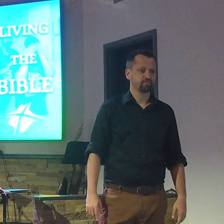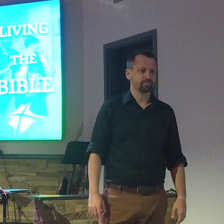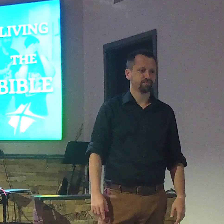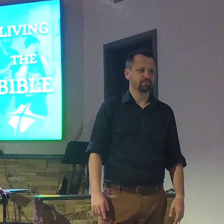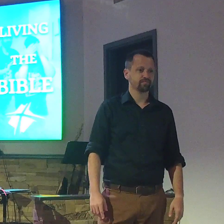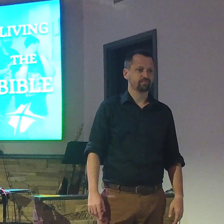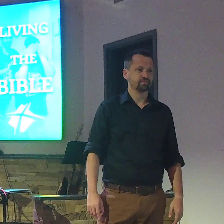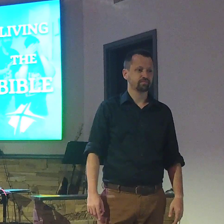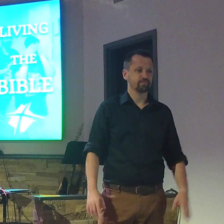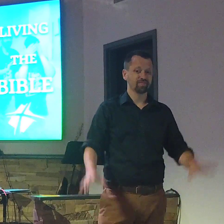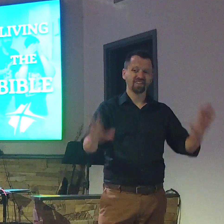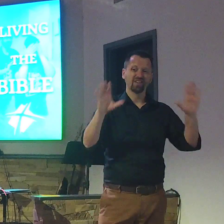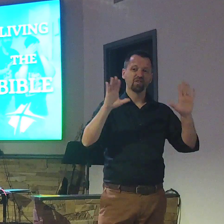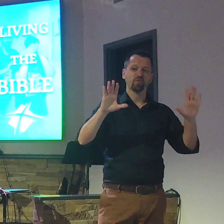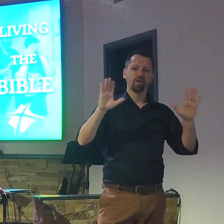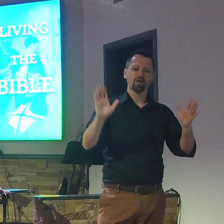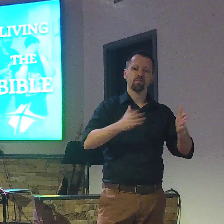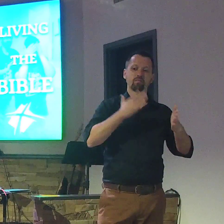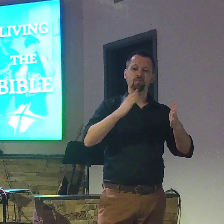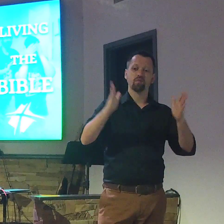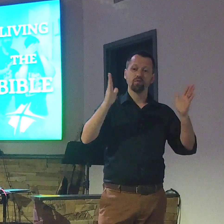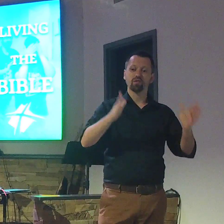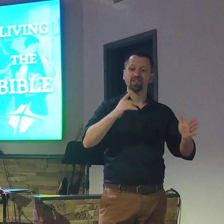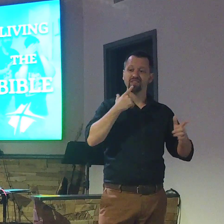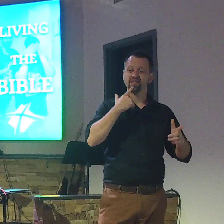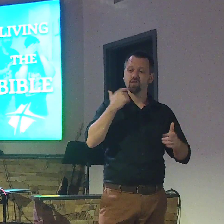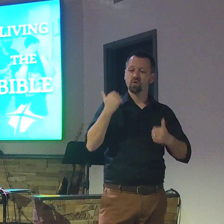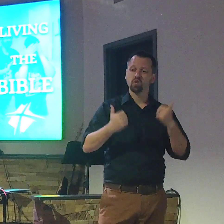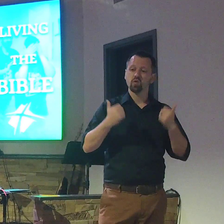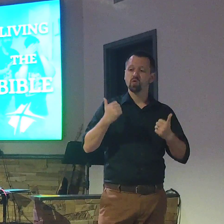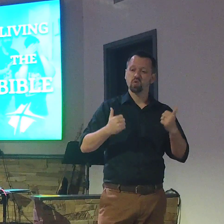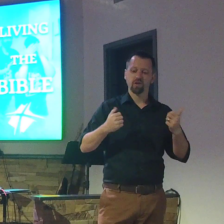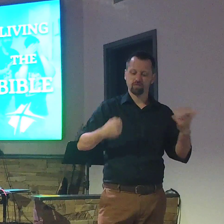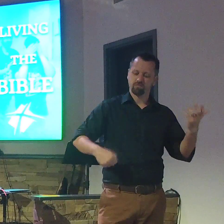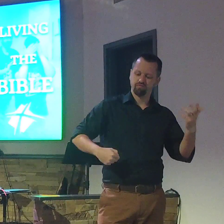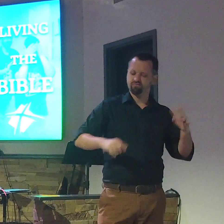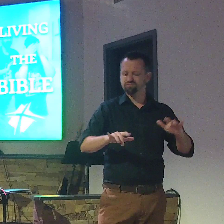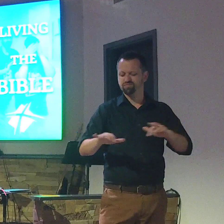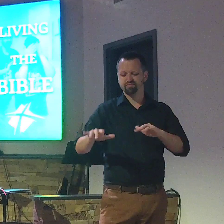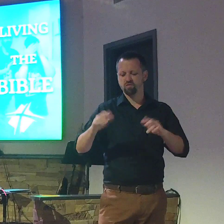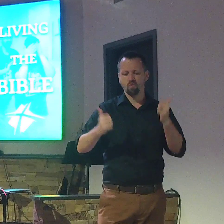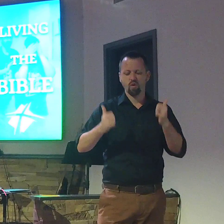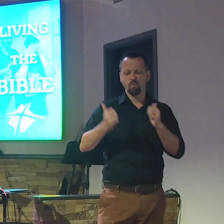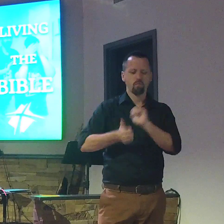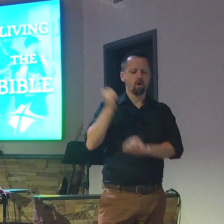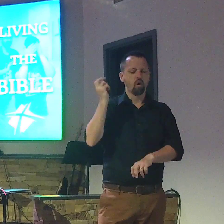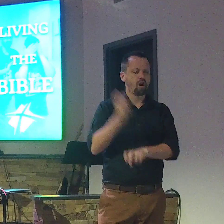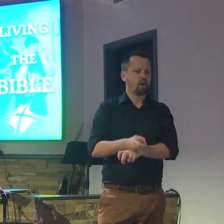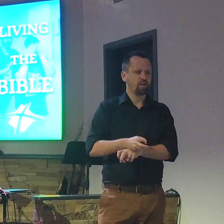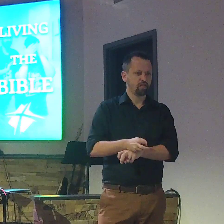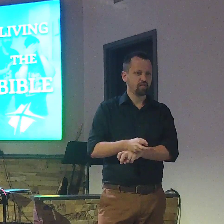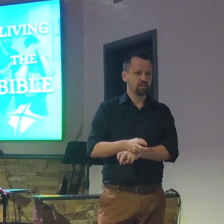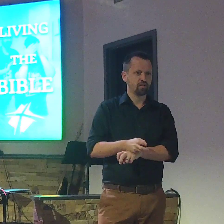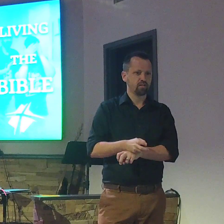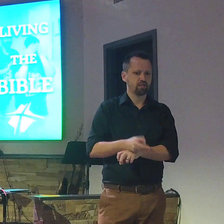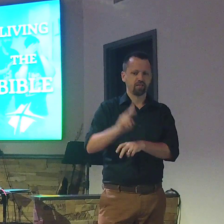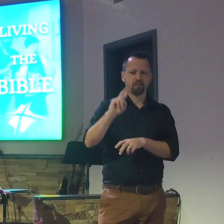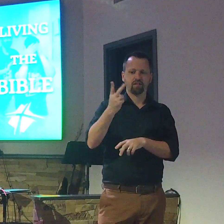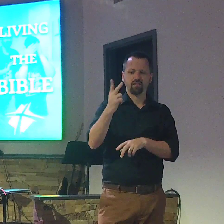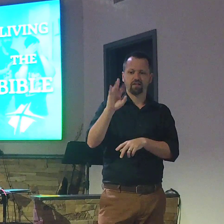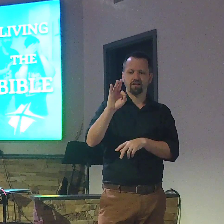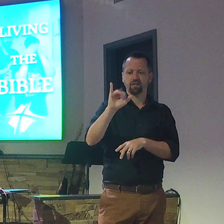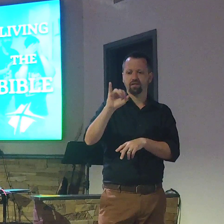A great musician was asked one day which instrument was the most difficult to play. He replied, "Second fiddle."